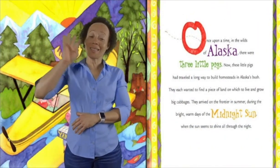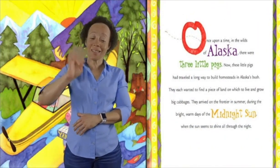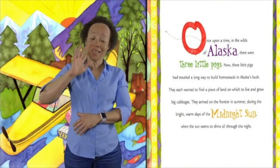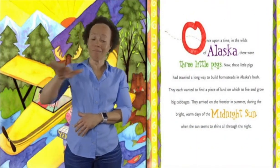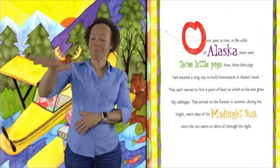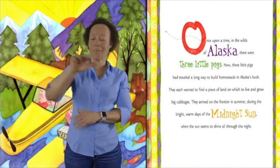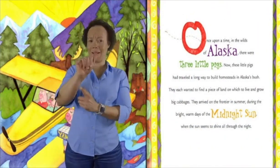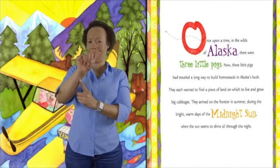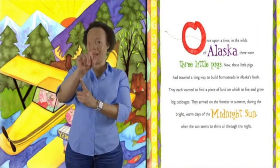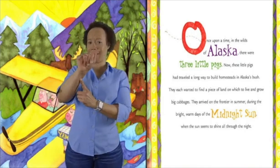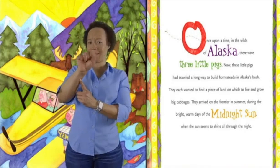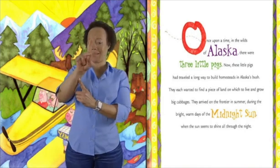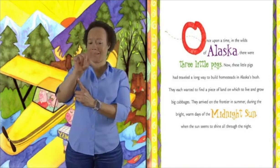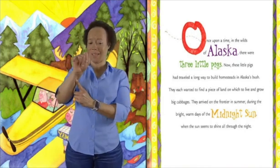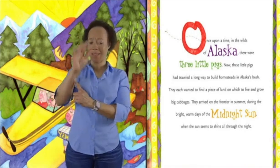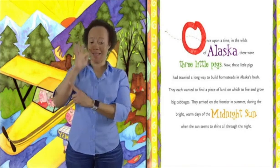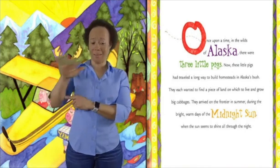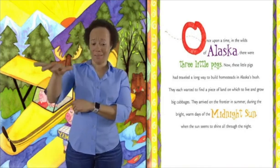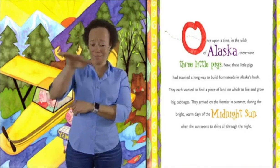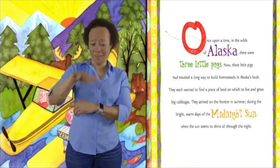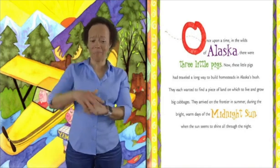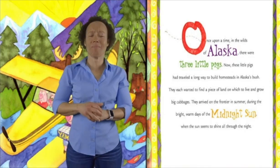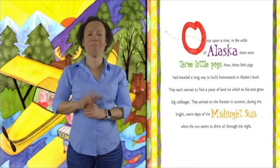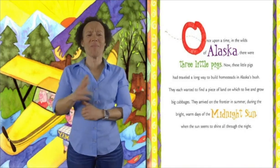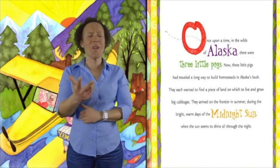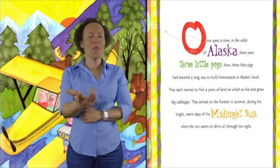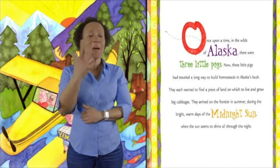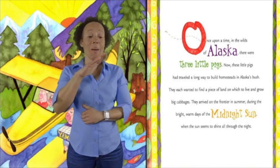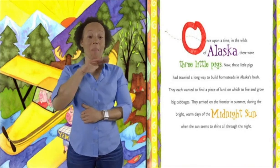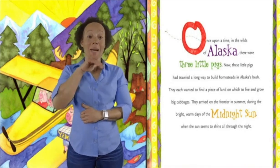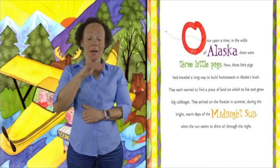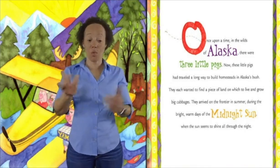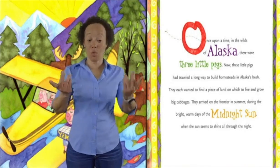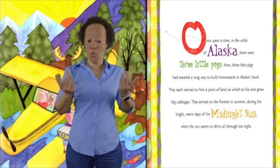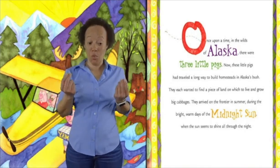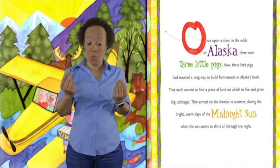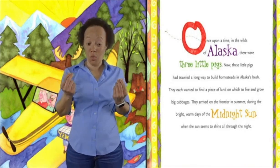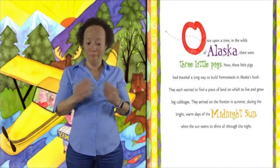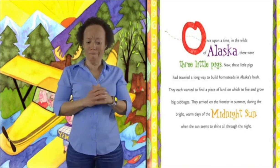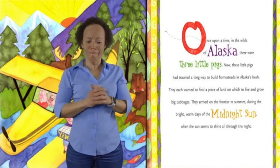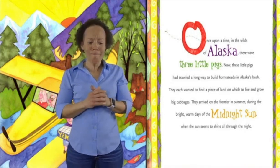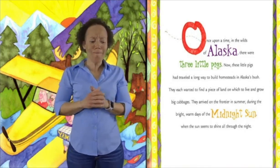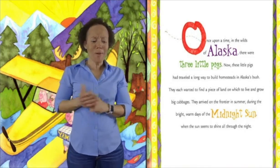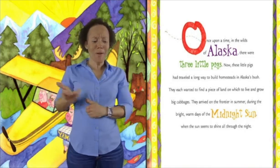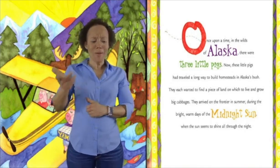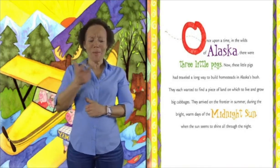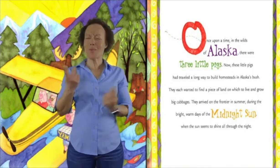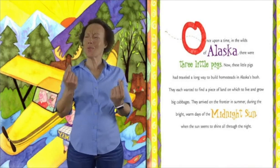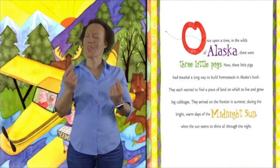Once upon a time, in the wilds of Alaska, there were three little